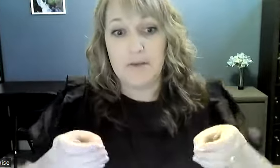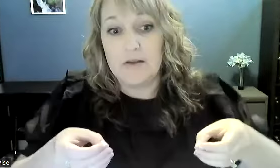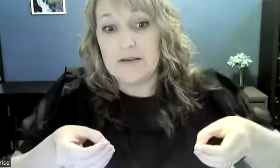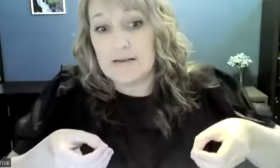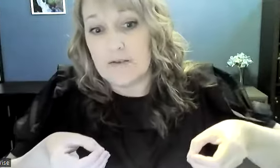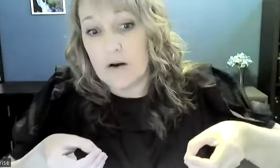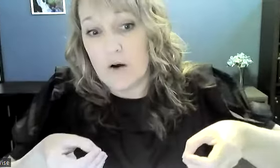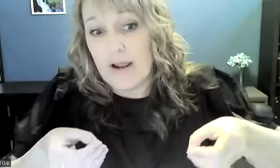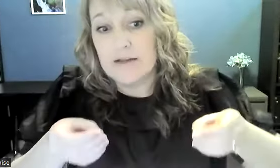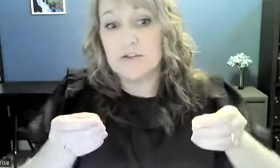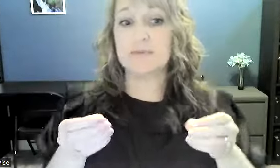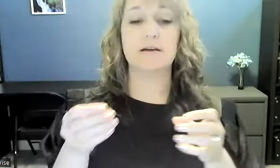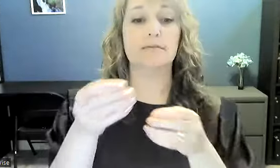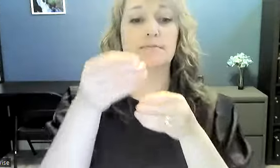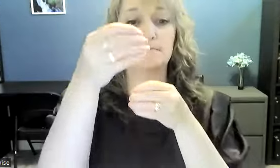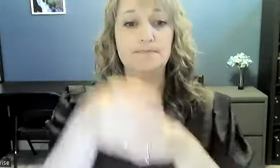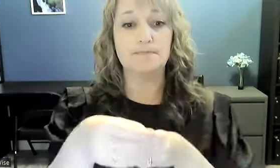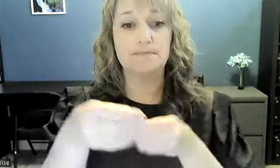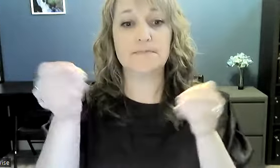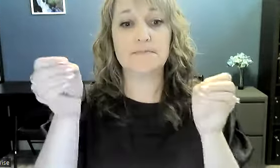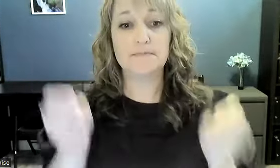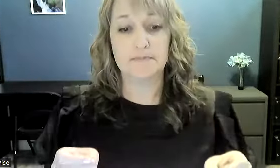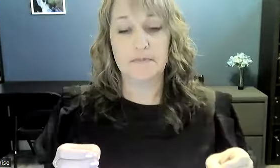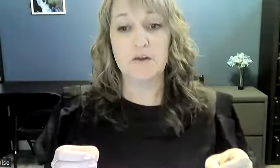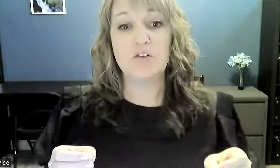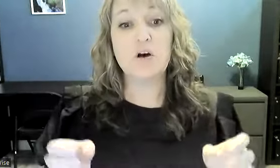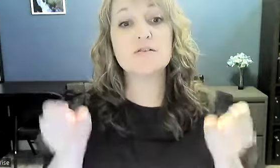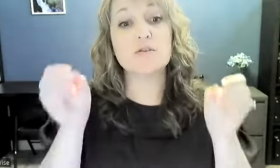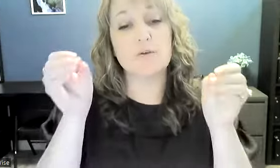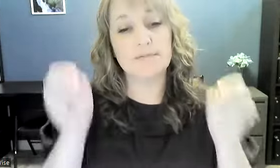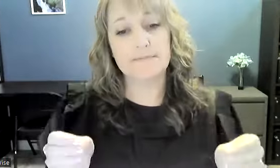You can see I've got O hand shapes there. You can also do it.